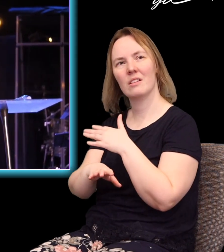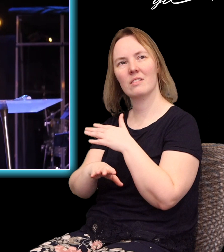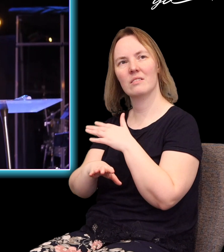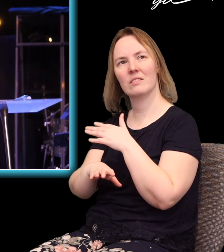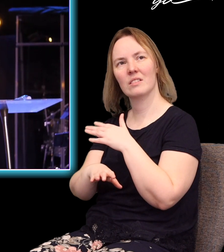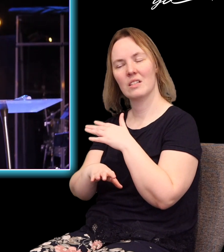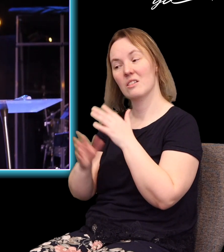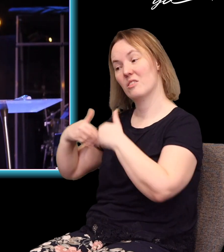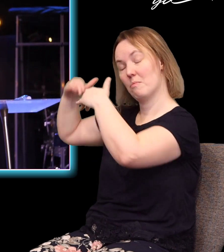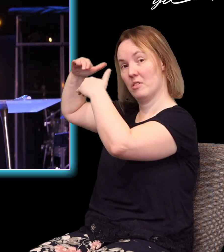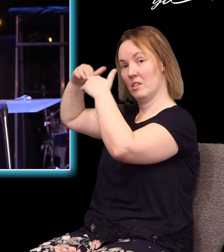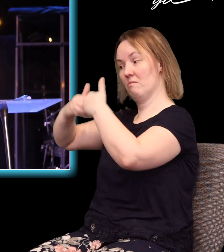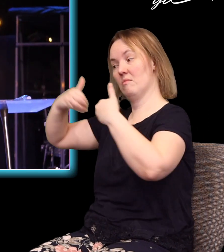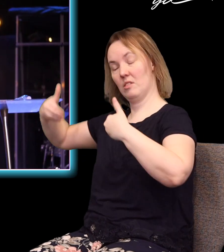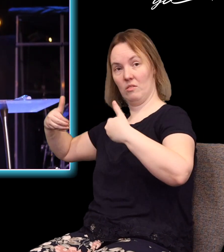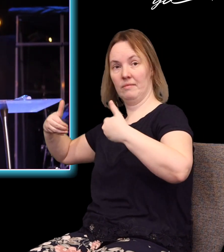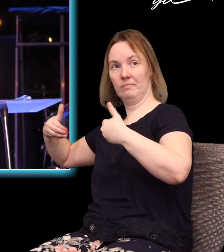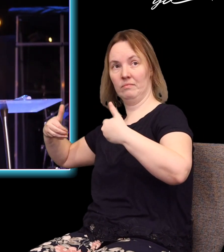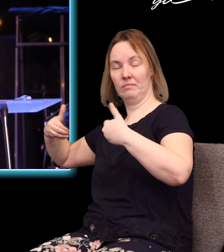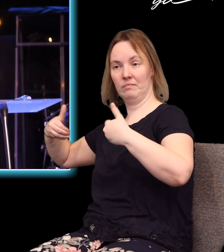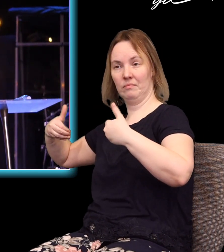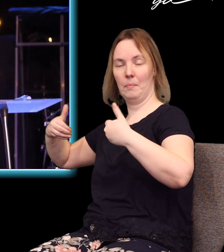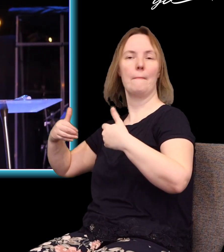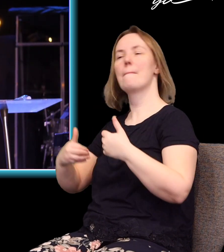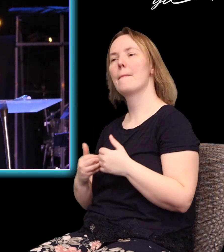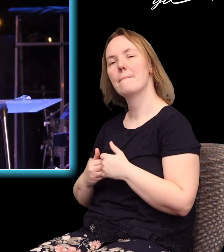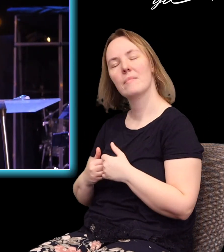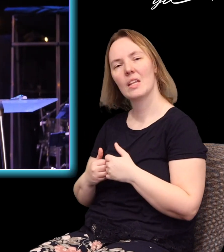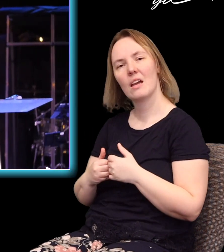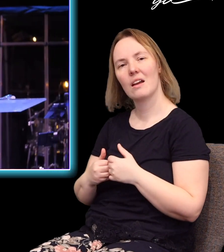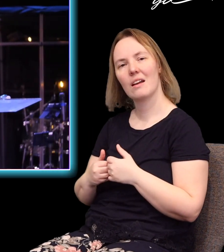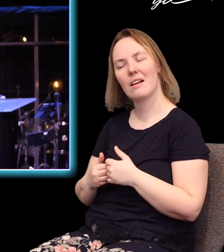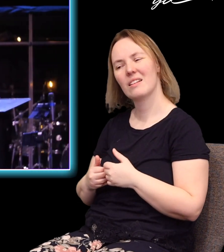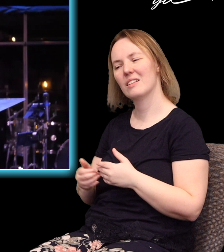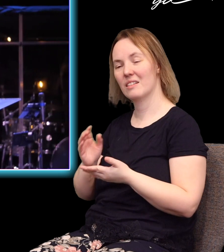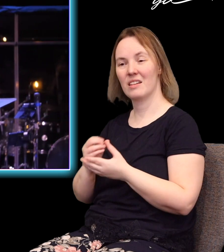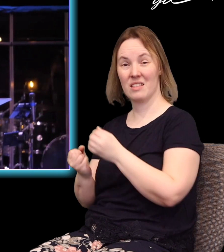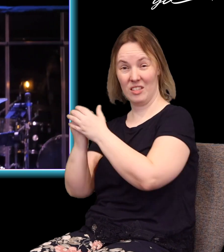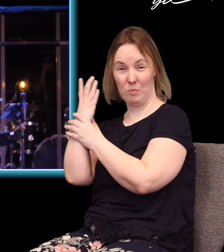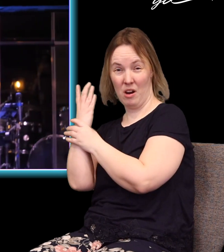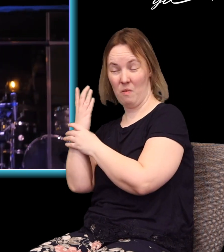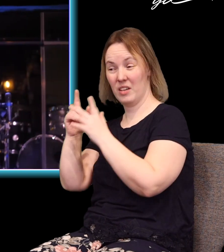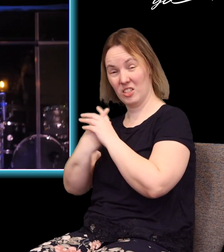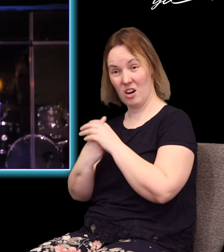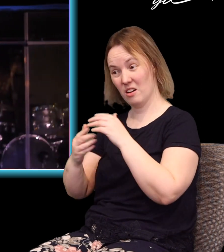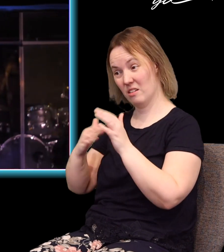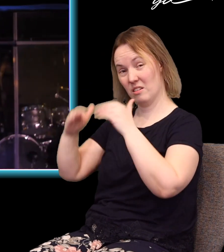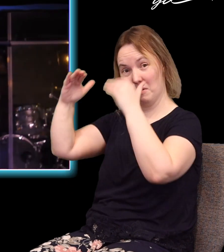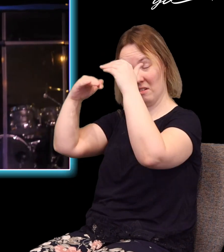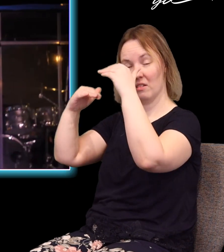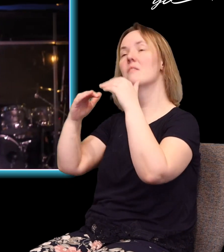by, there is a building going up in the front of our property, off to the right there, an apartment complex. Well, back in the spring when they began the